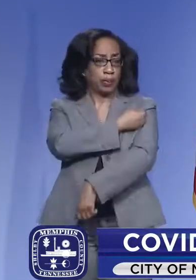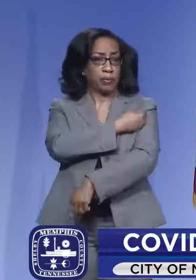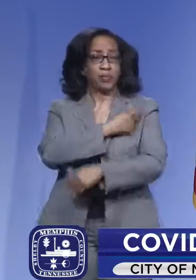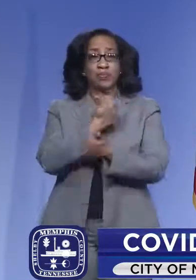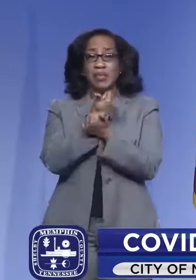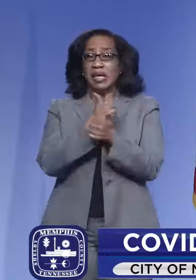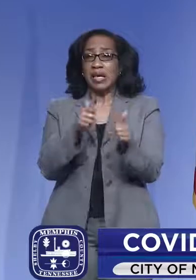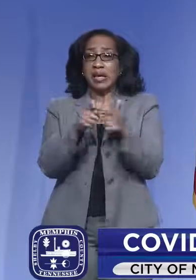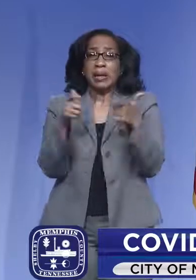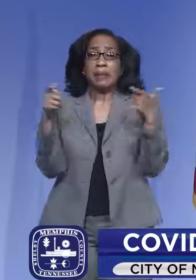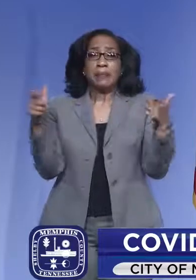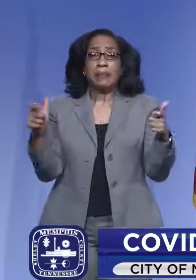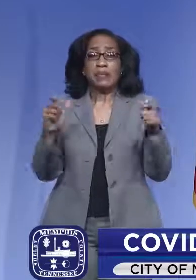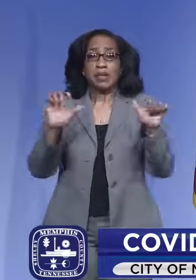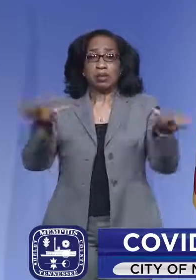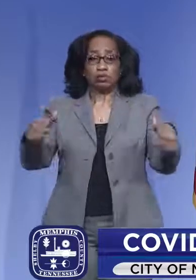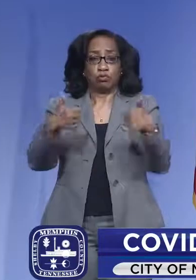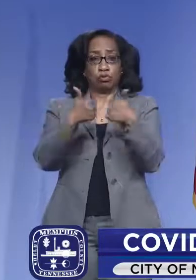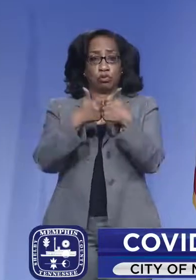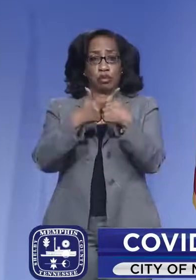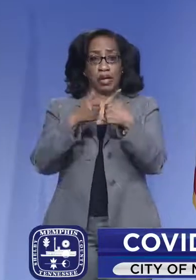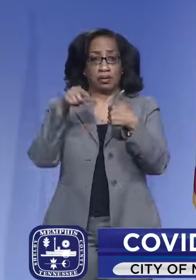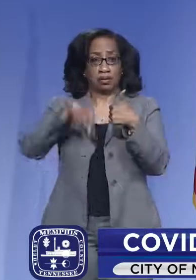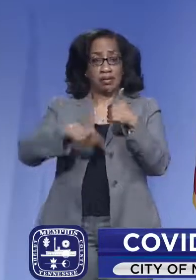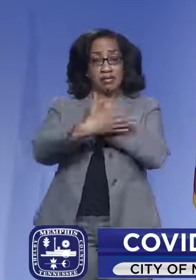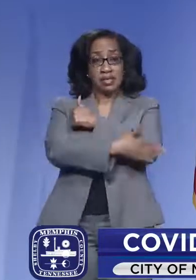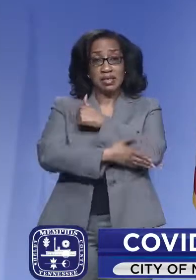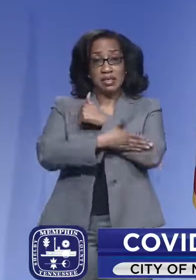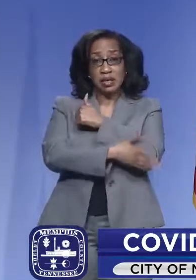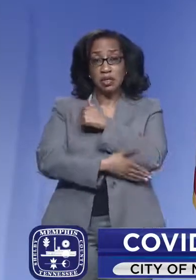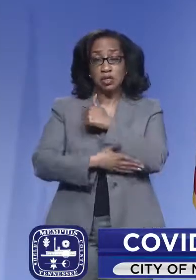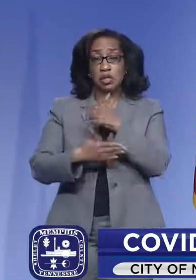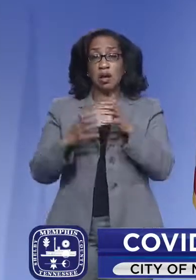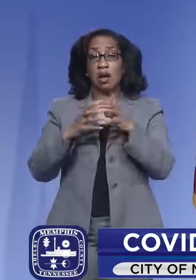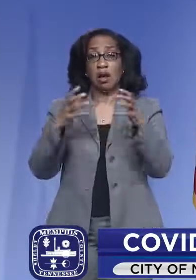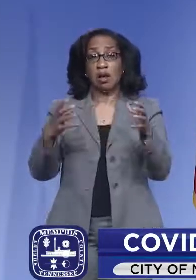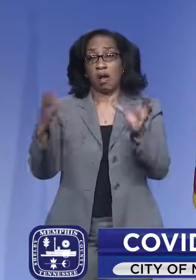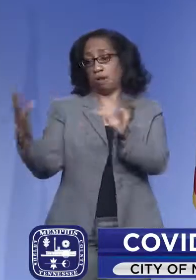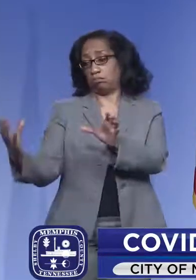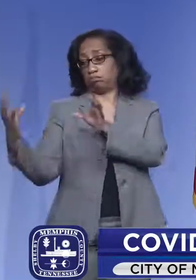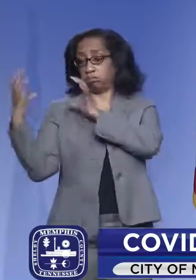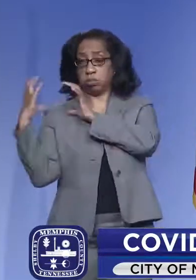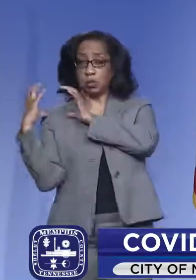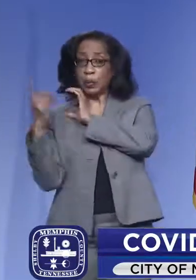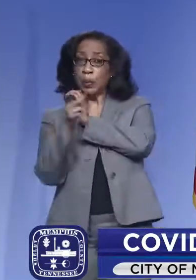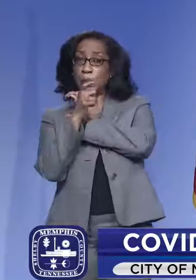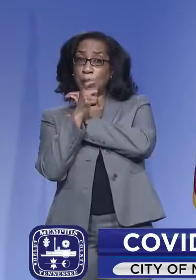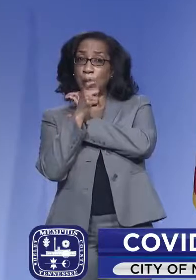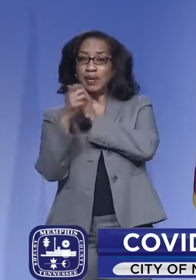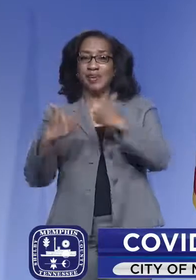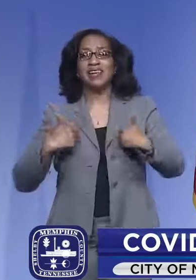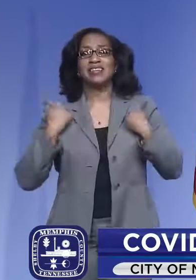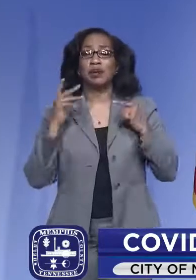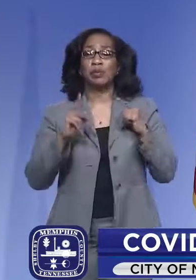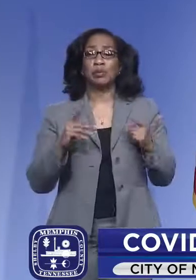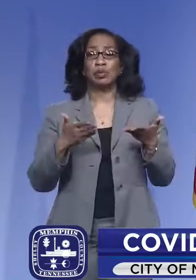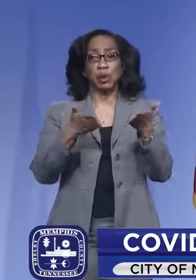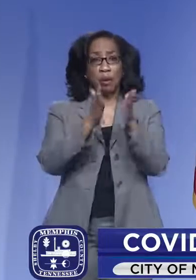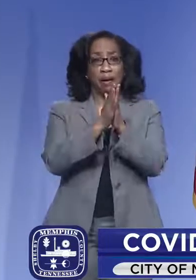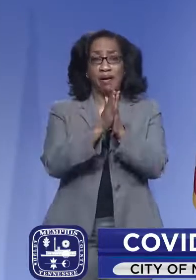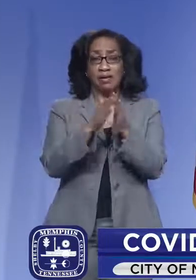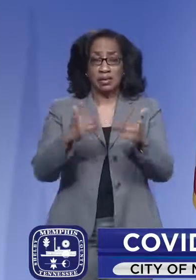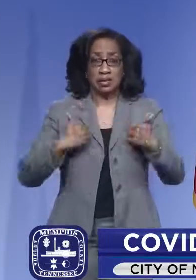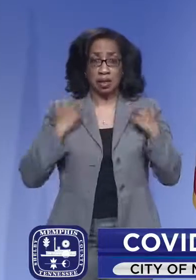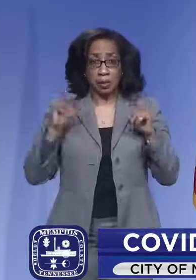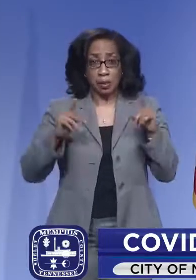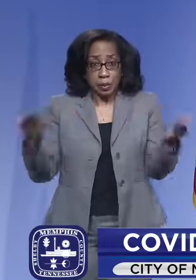country has taken on, a large share of the burden is taken on by young people, and I would ask young people in Memphis and Shelby County to